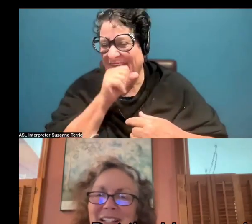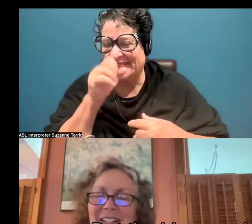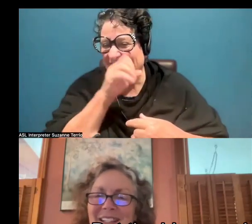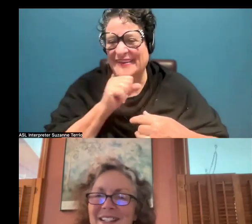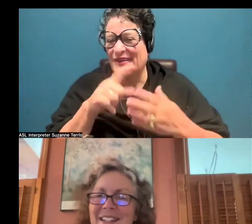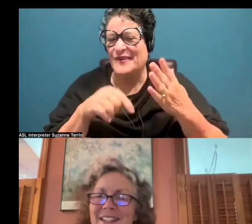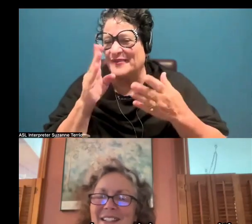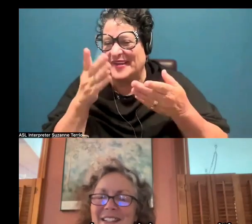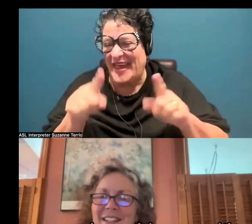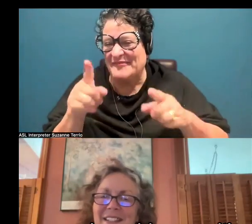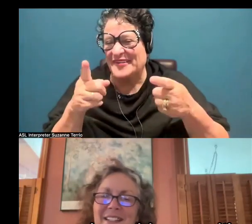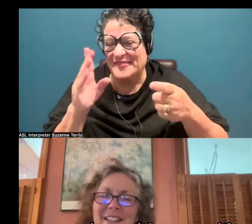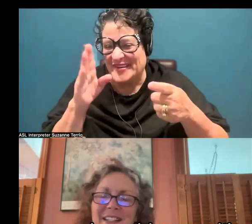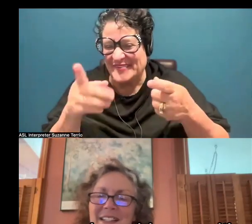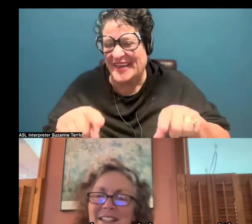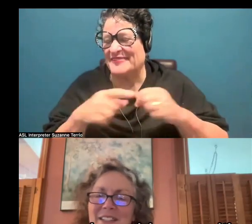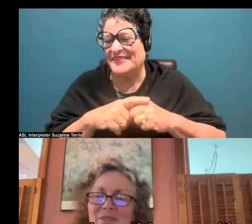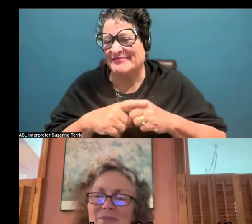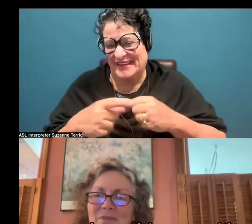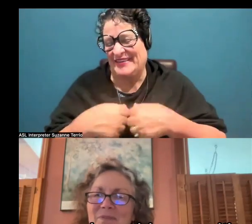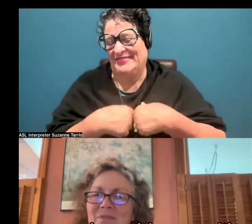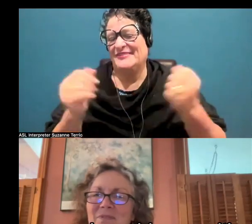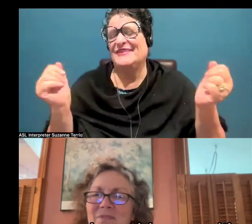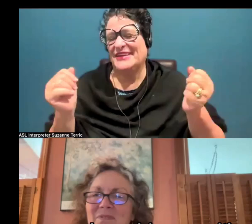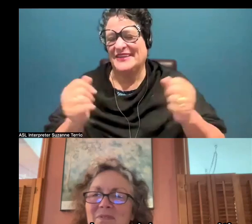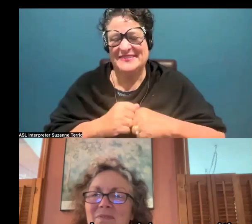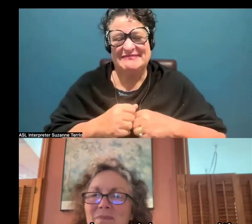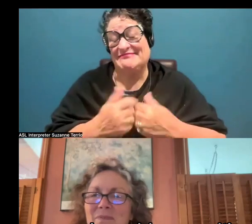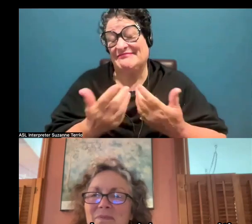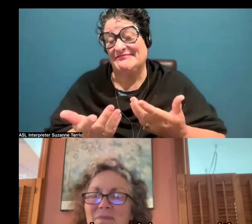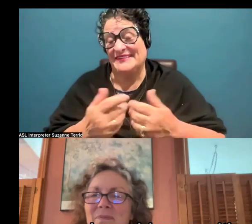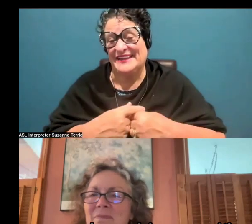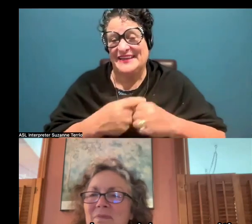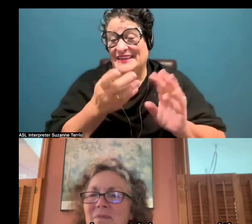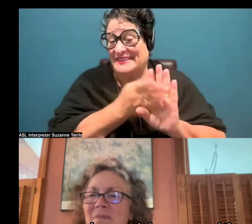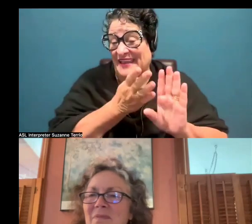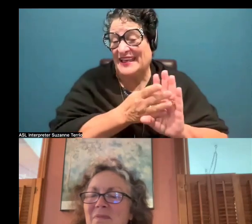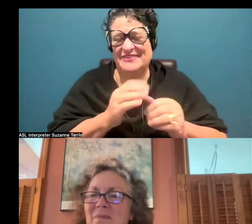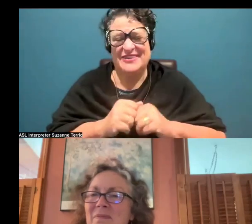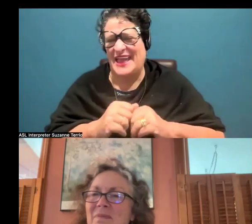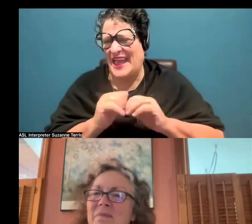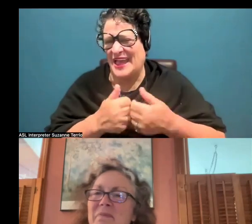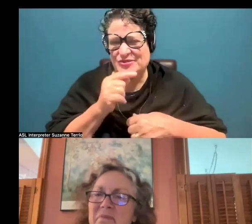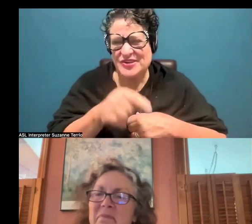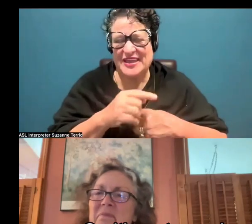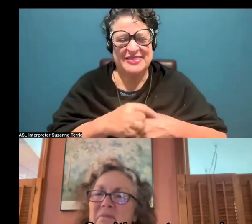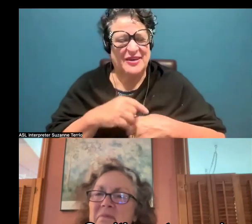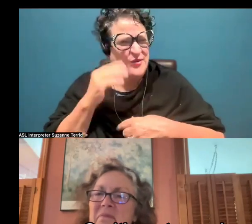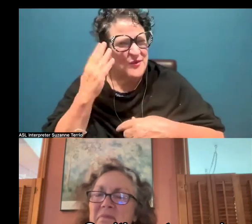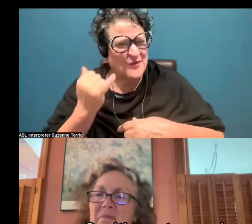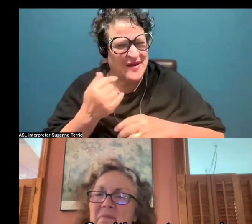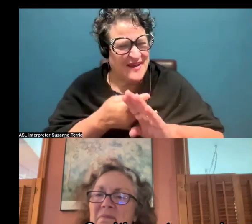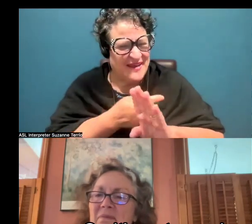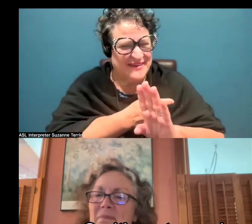the big reveal. I would guess it's more, I don't know, psychology or Mhm. how did she get there or why did she get there? So it's